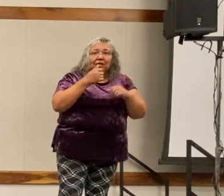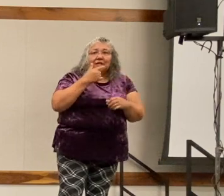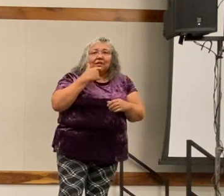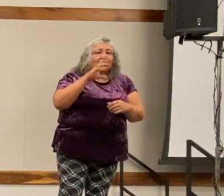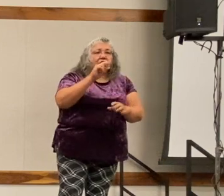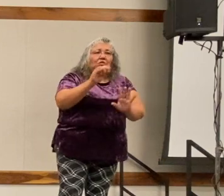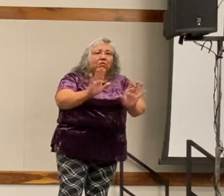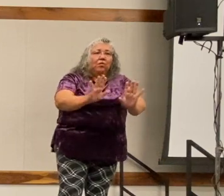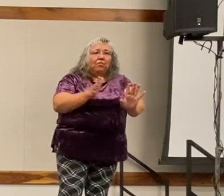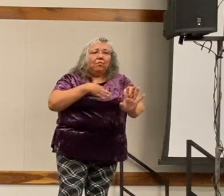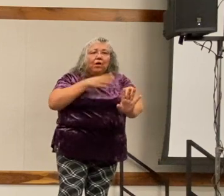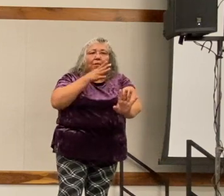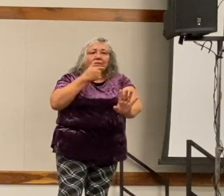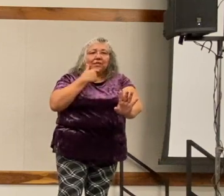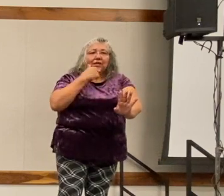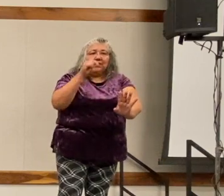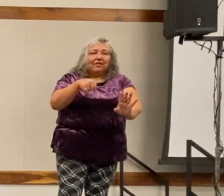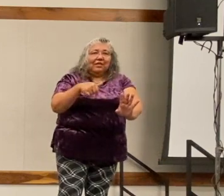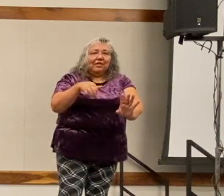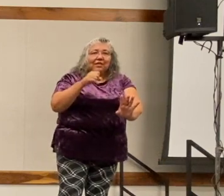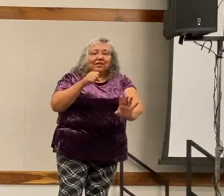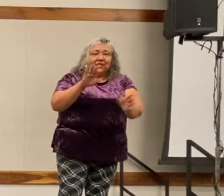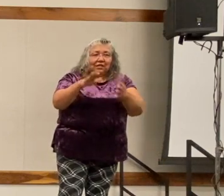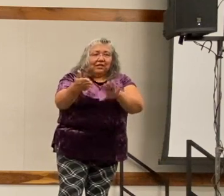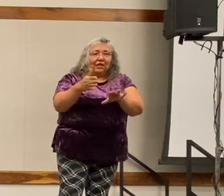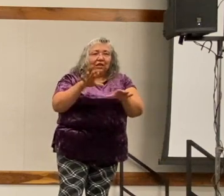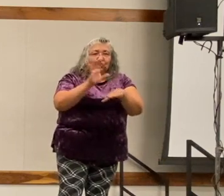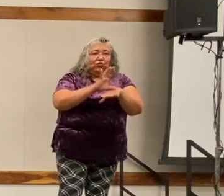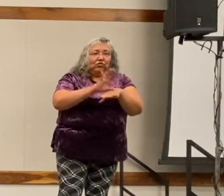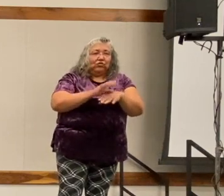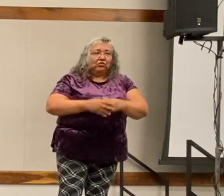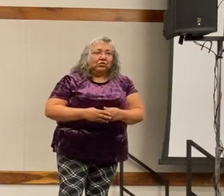said, no. My mom says that this is the dead church.